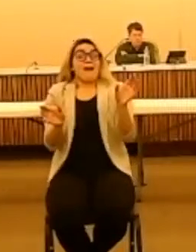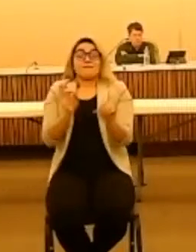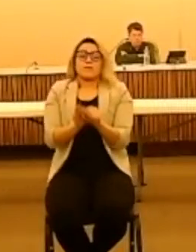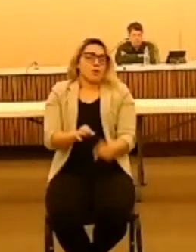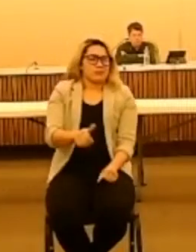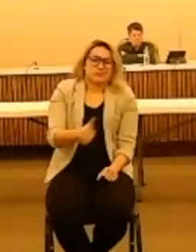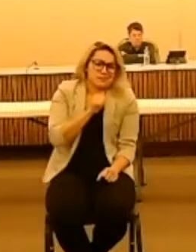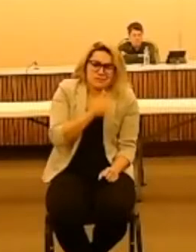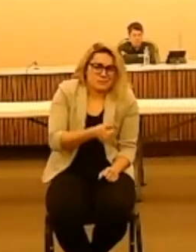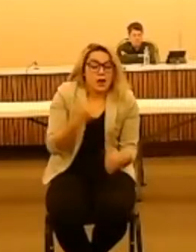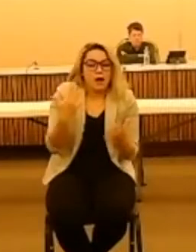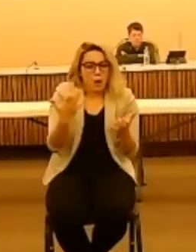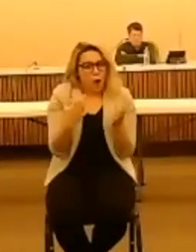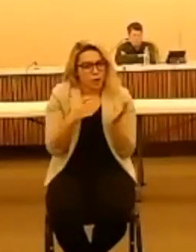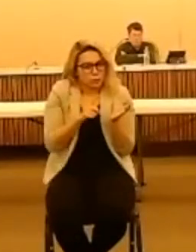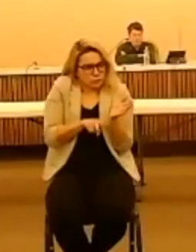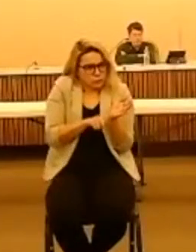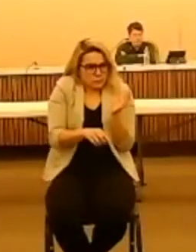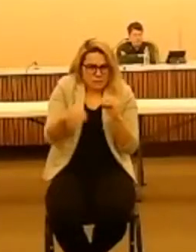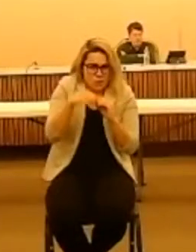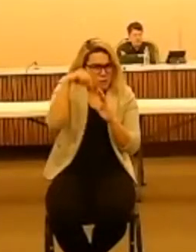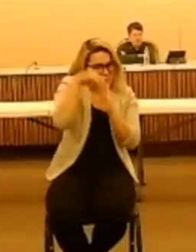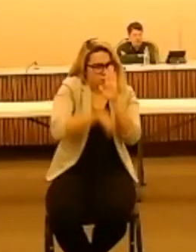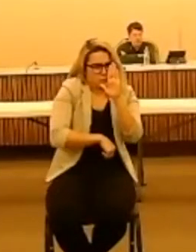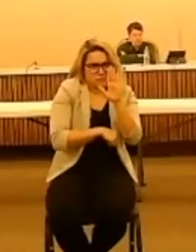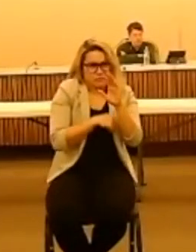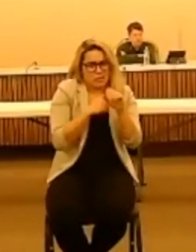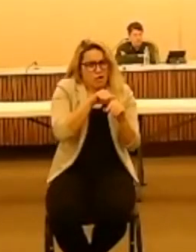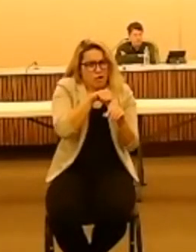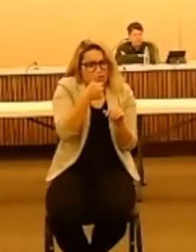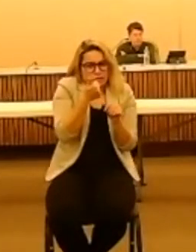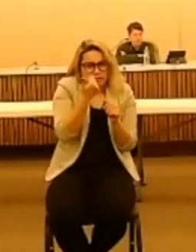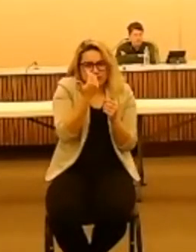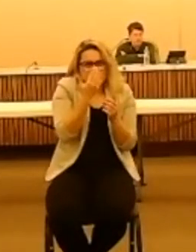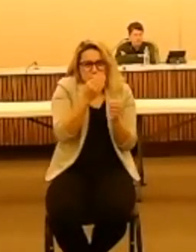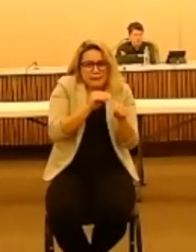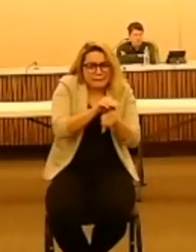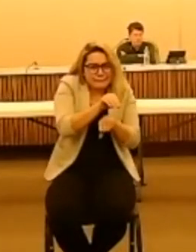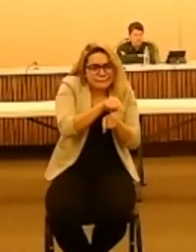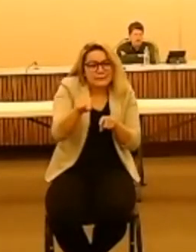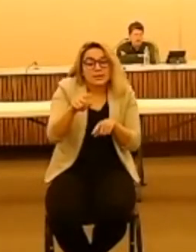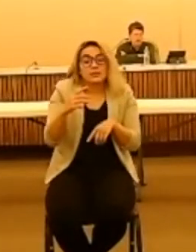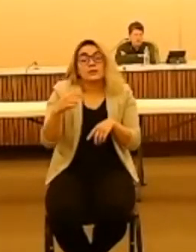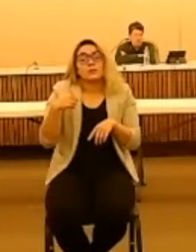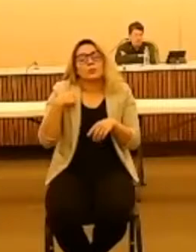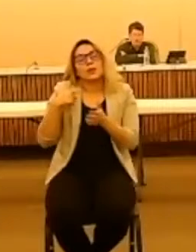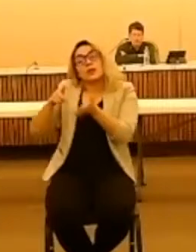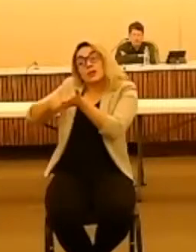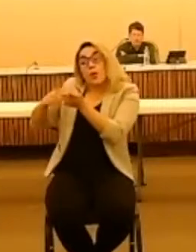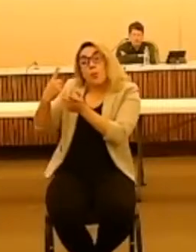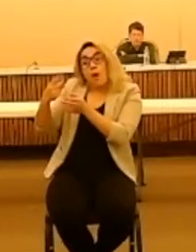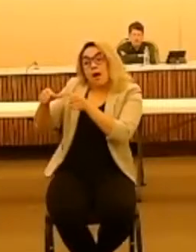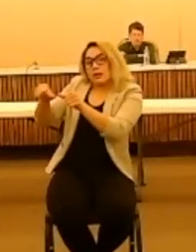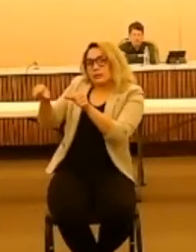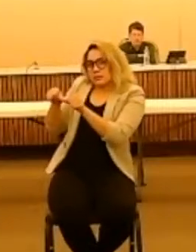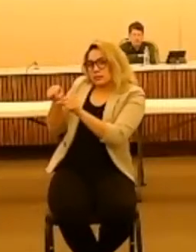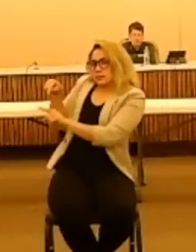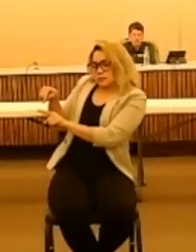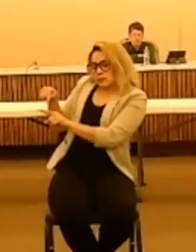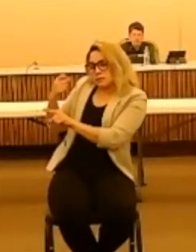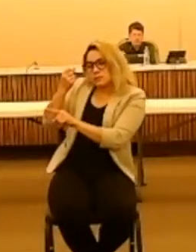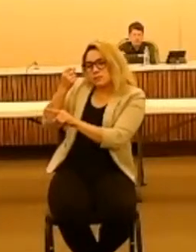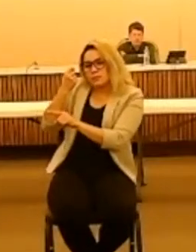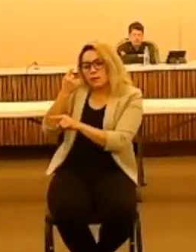some additional ramifications. We were largely looking at it in one specific location, although I will note that the planning